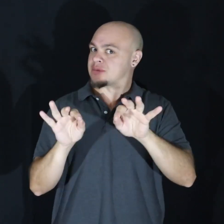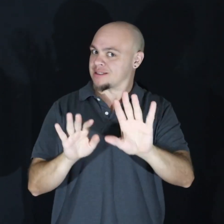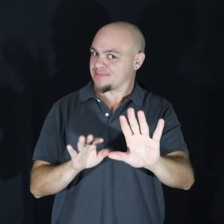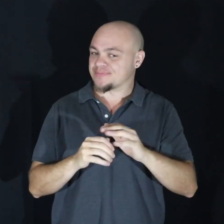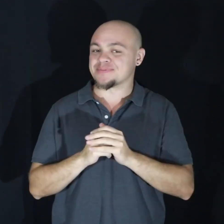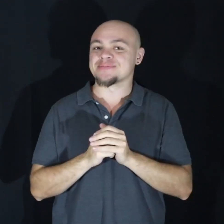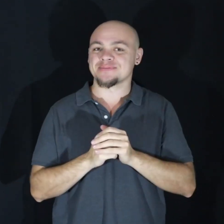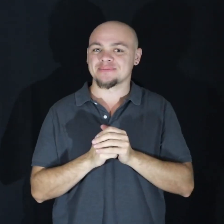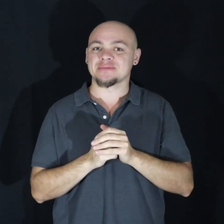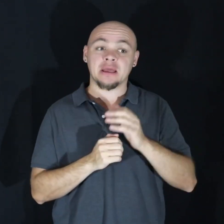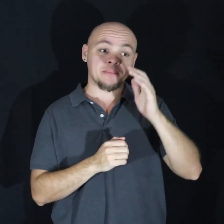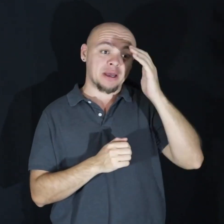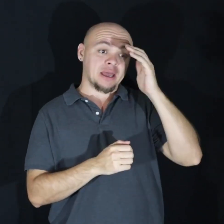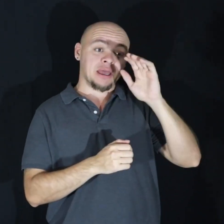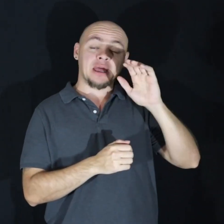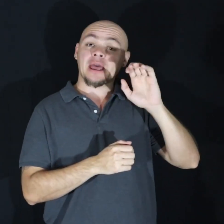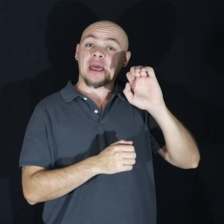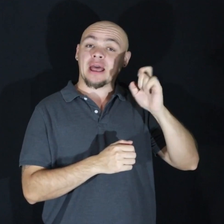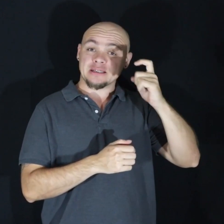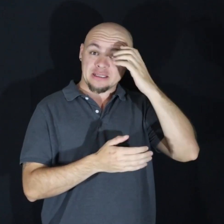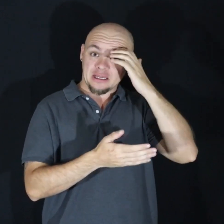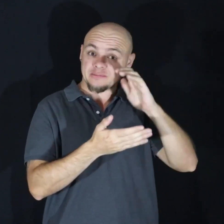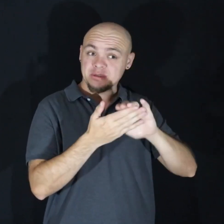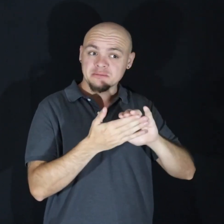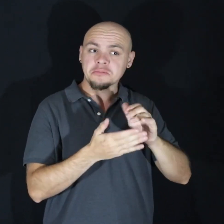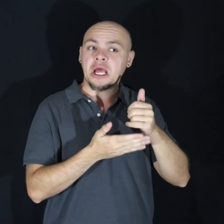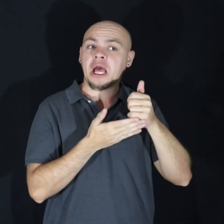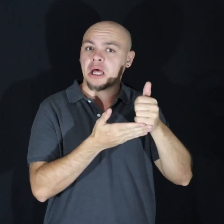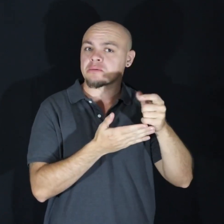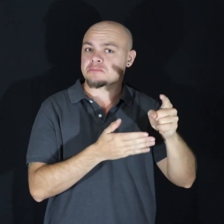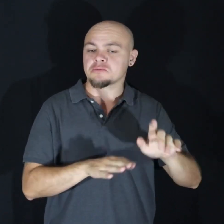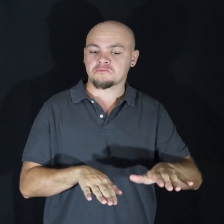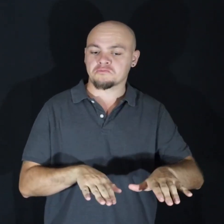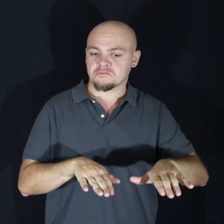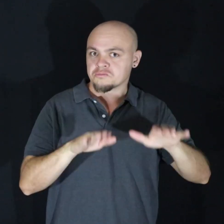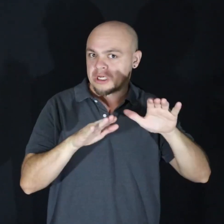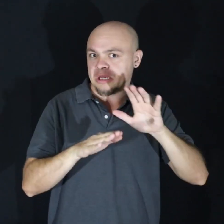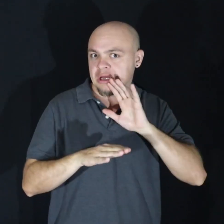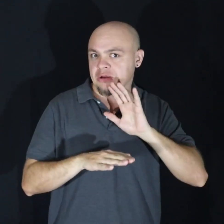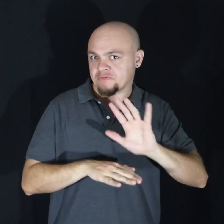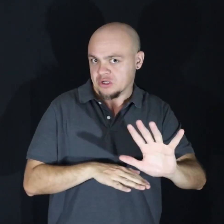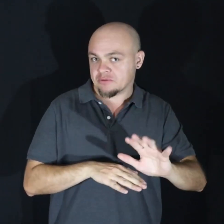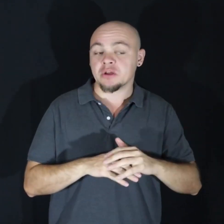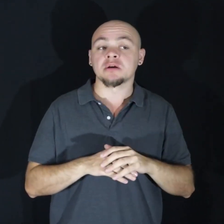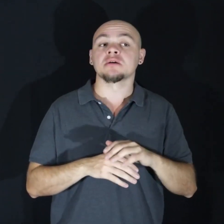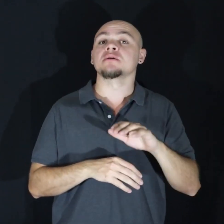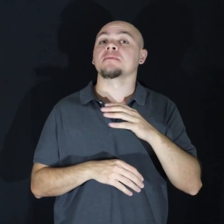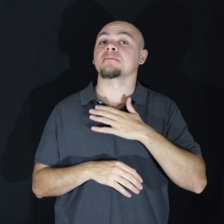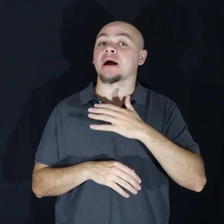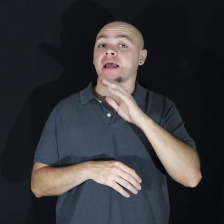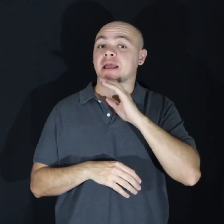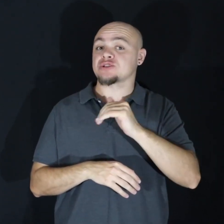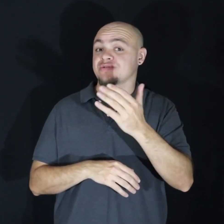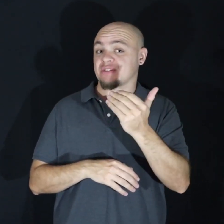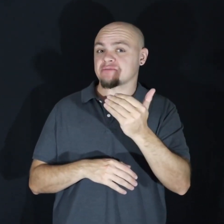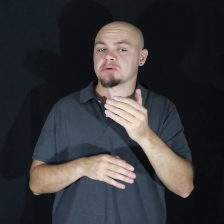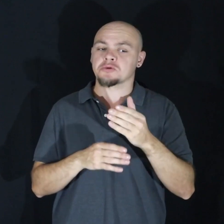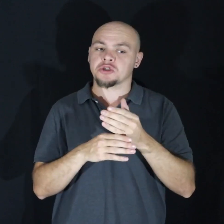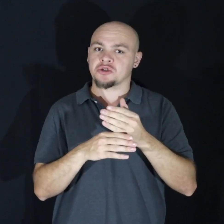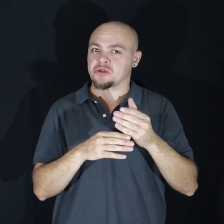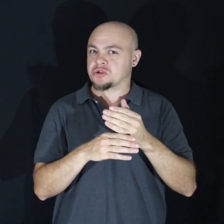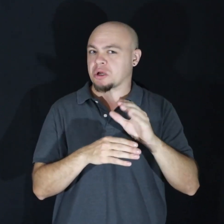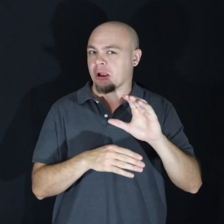I helped my ex-husband raise our 23-year-old son, whom I didn't birth, from age 5. I share custody of my 15-year-old daughter with the same